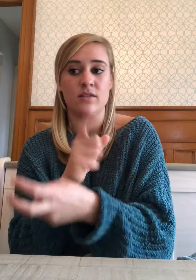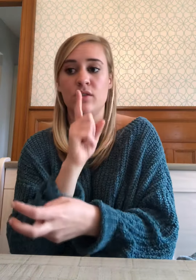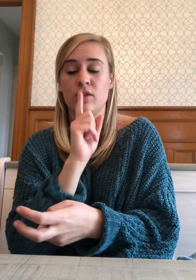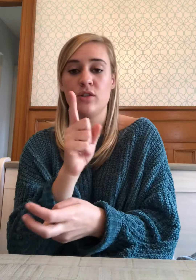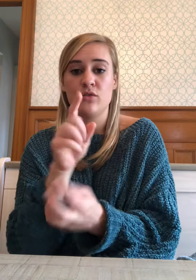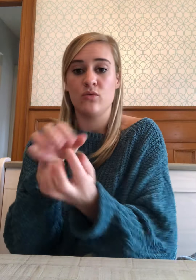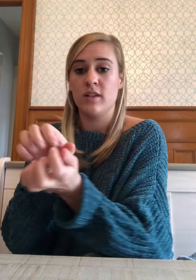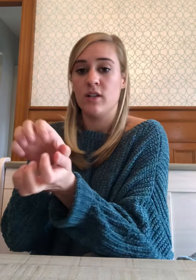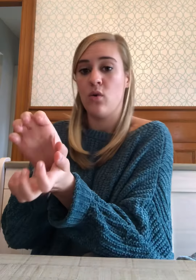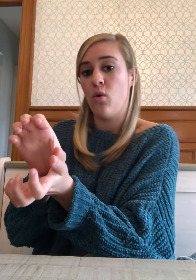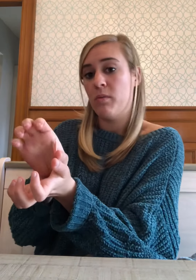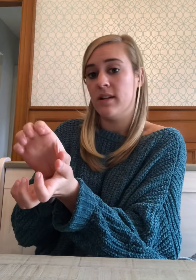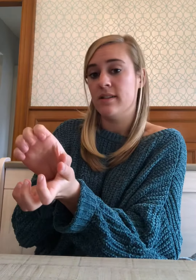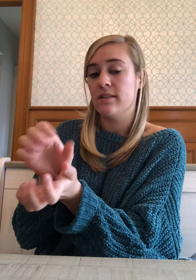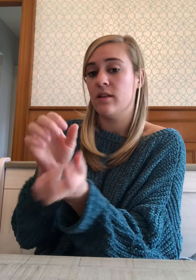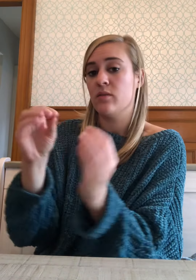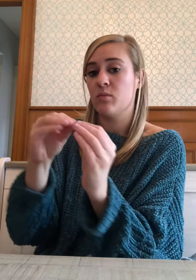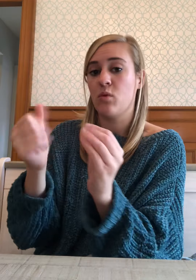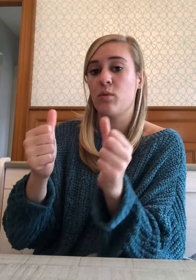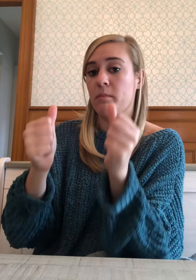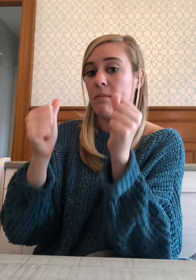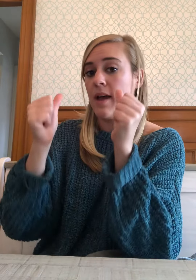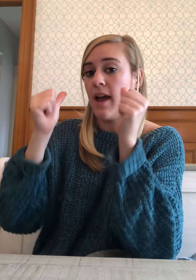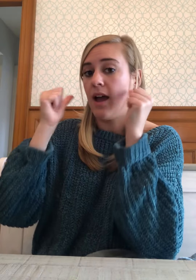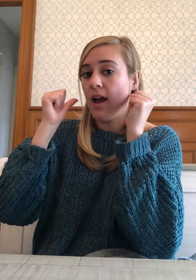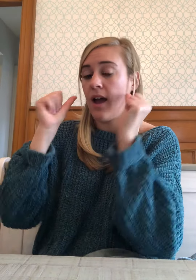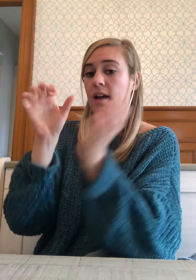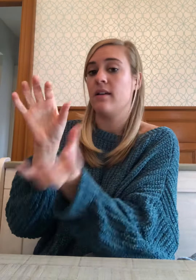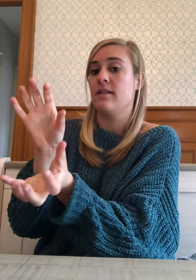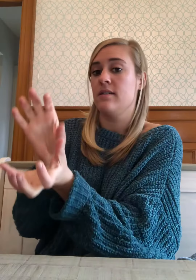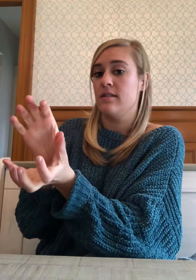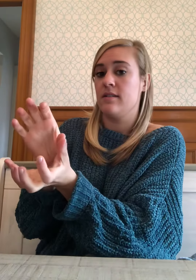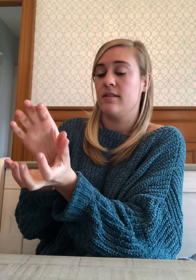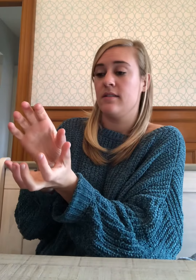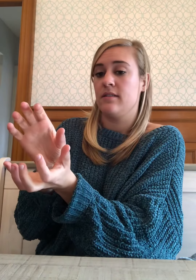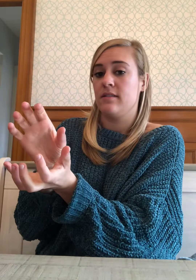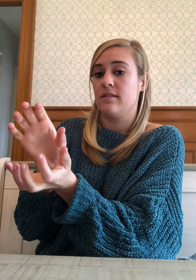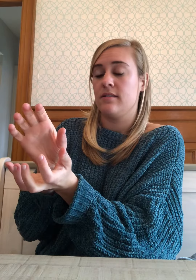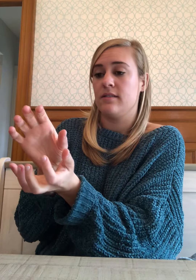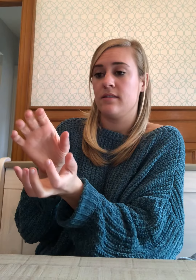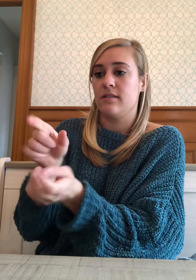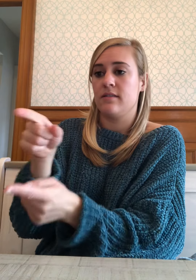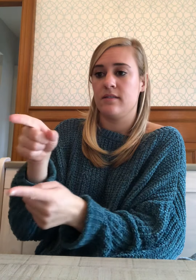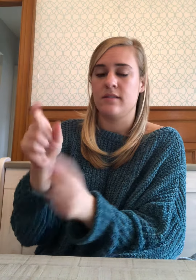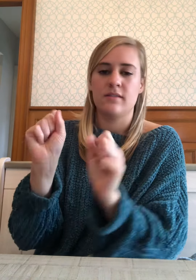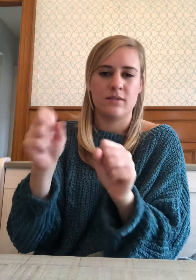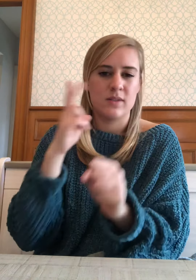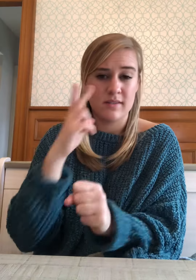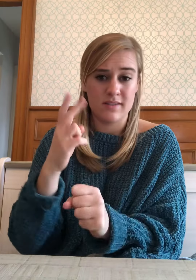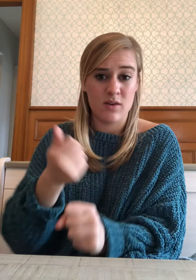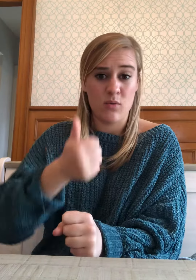openness back further here in the case of first molars.